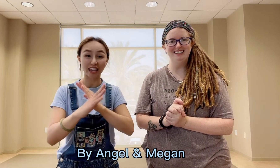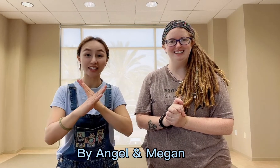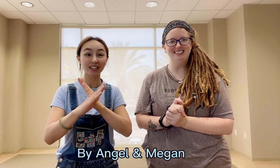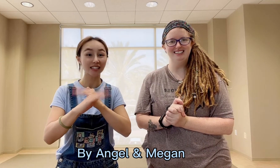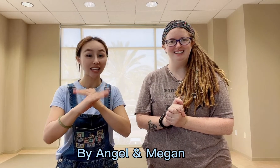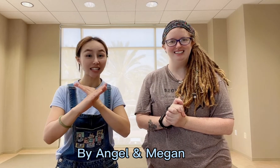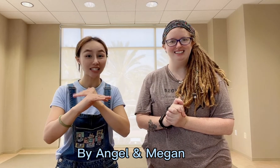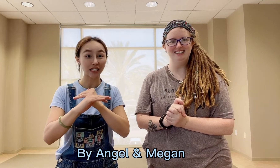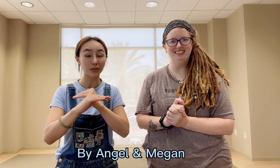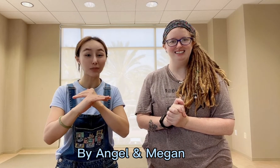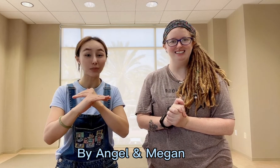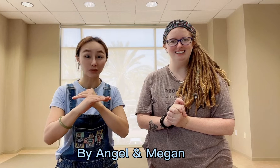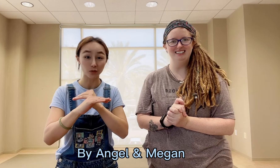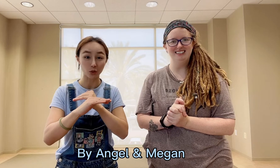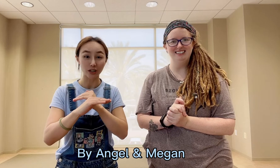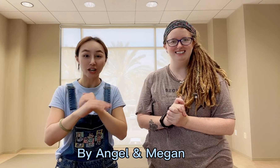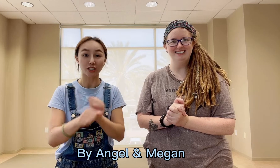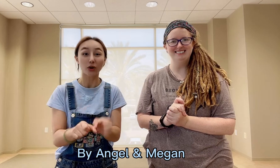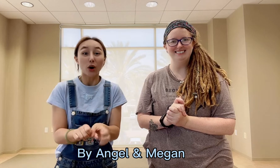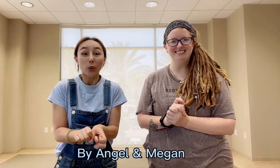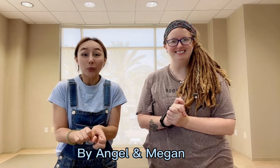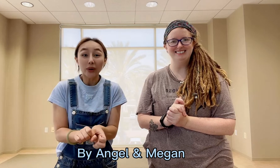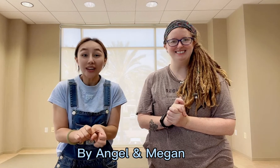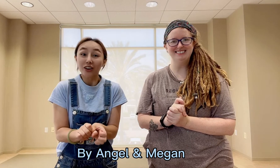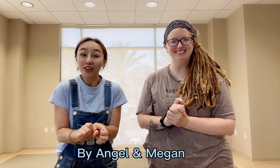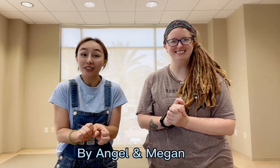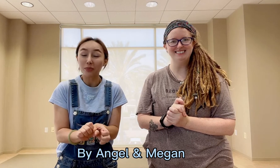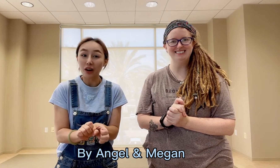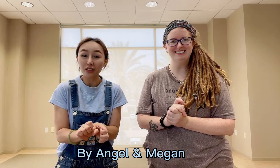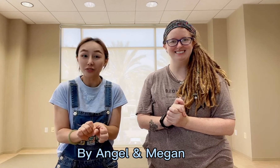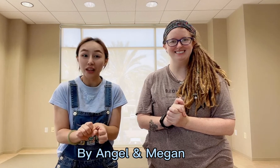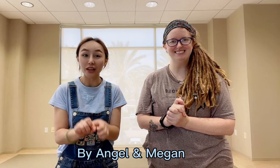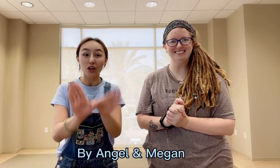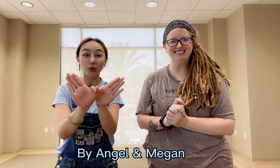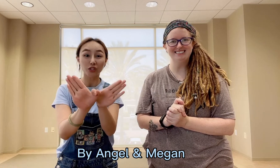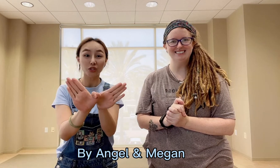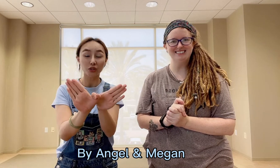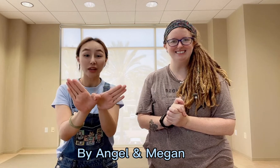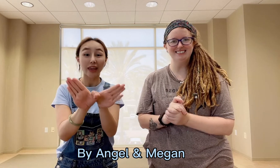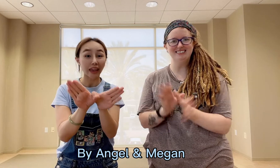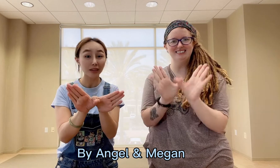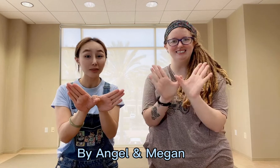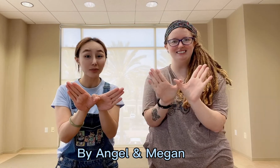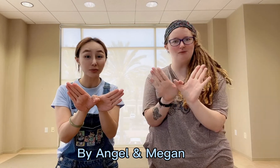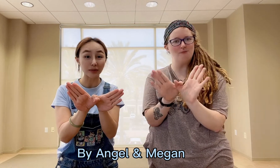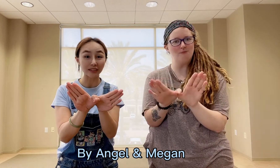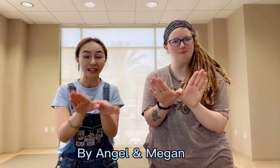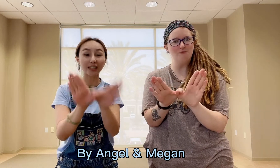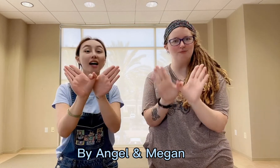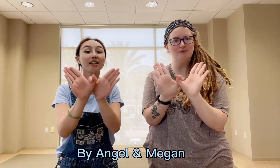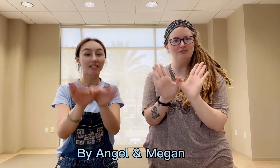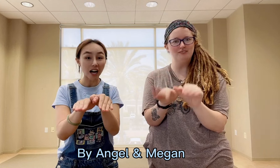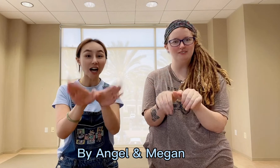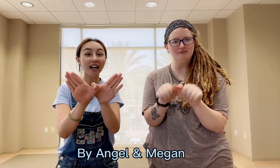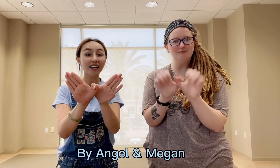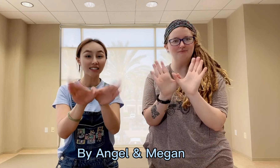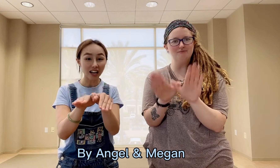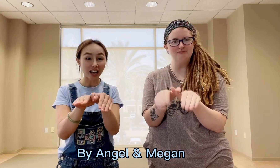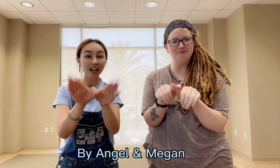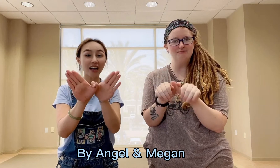the titi before. So when we hear the butterfly, we should do the hand movement like ta, ta,